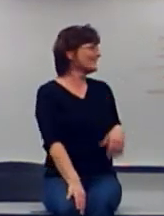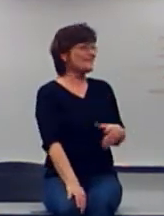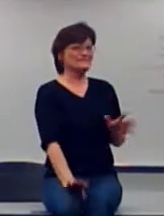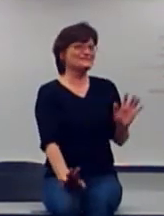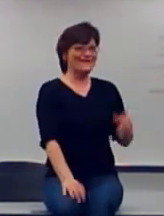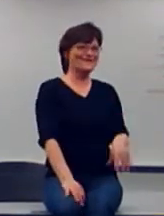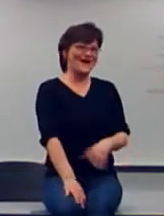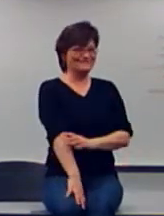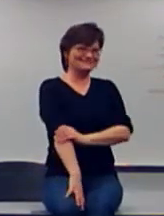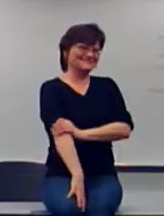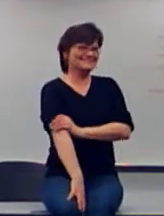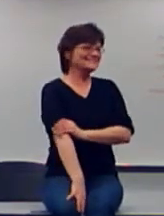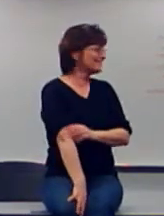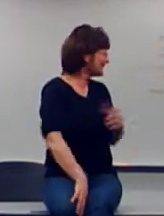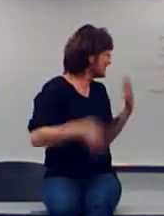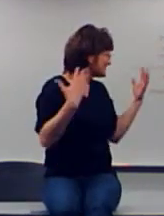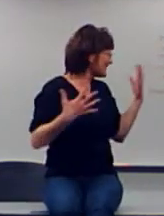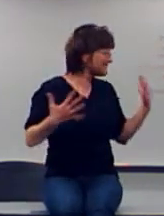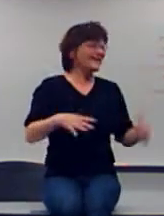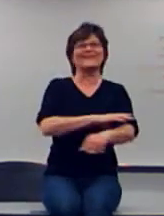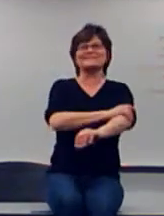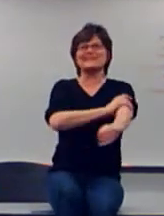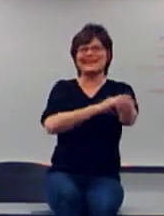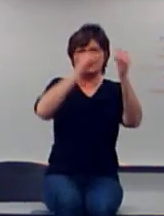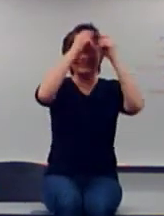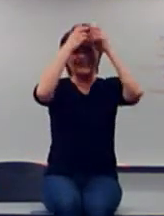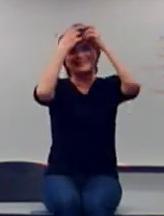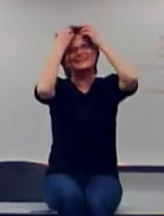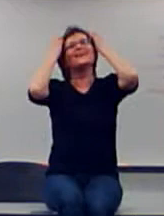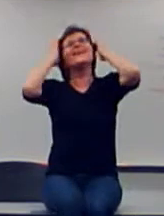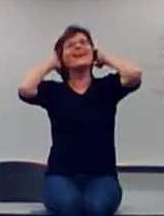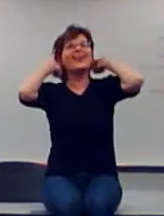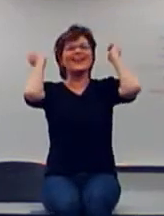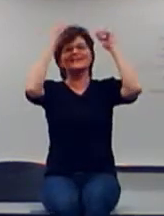From this program. What am I talking about? Oh, the BEI. Okay.